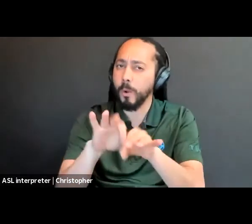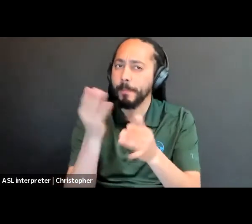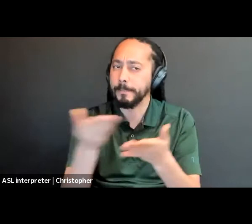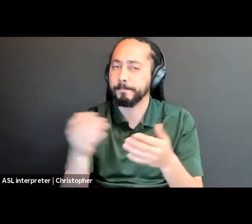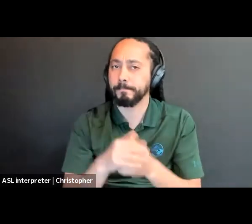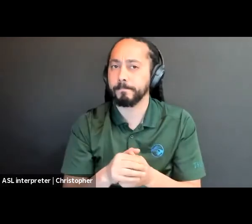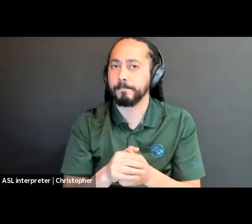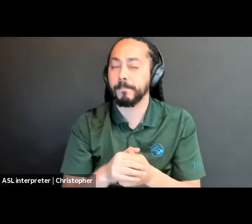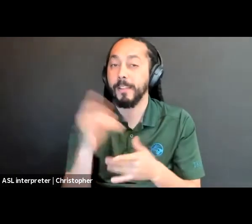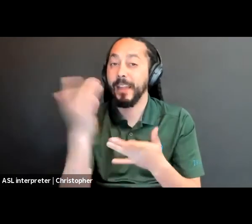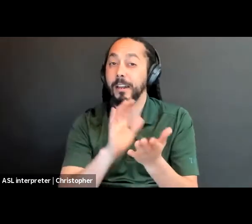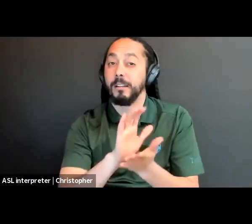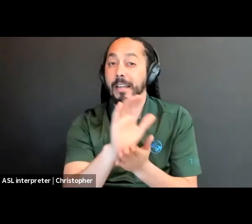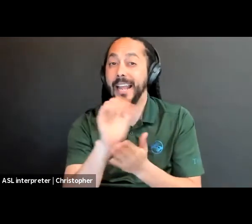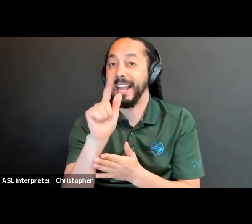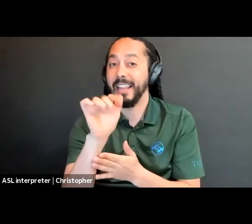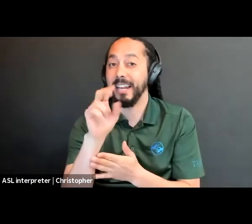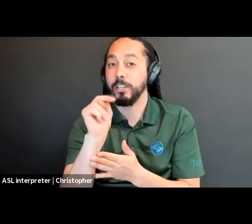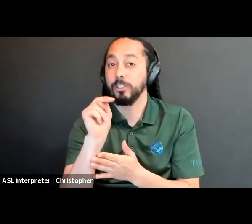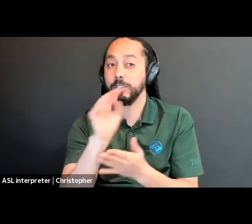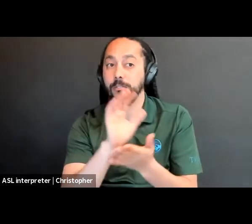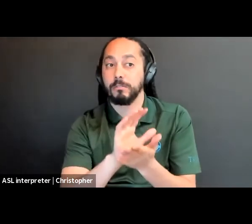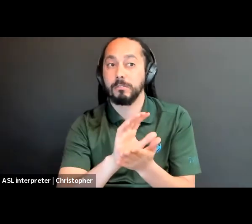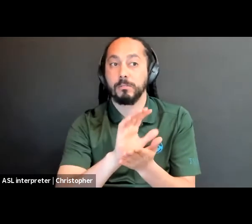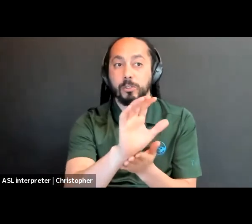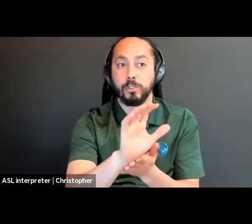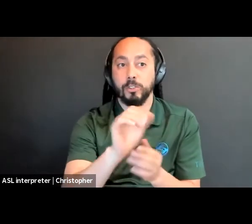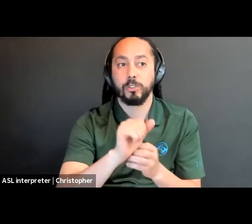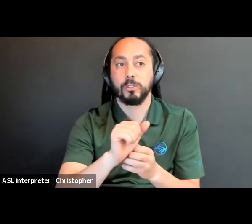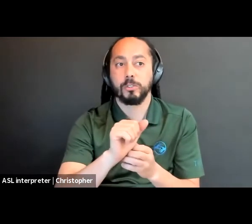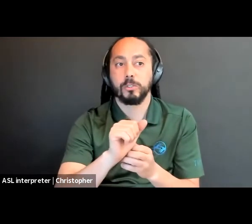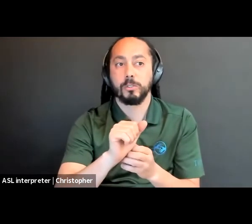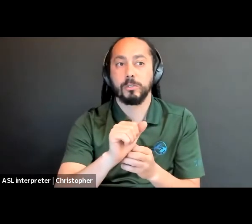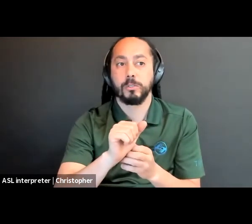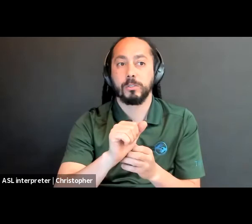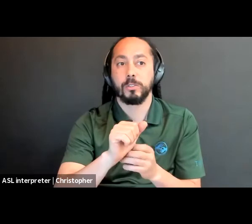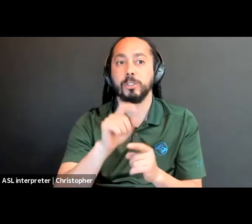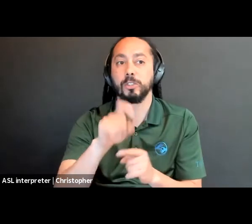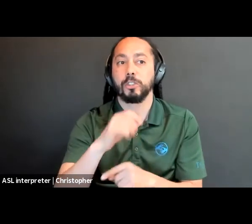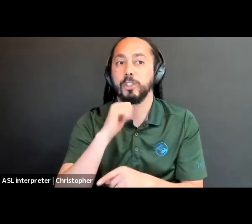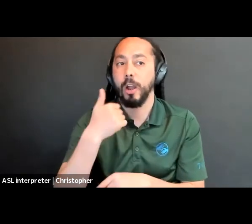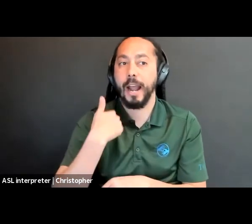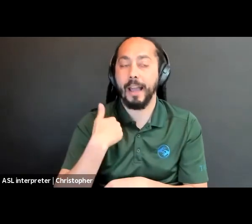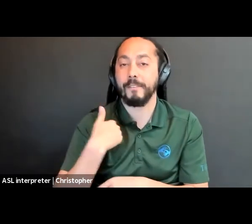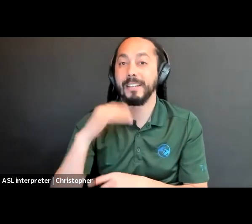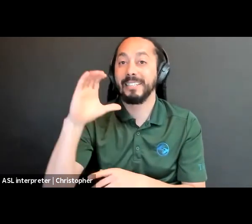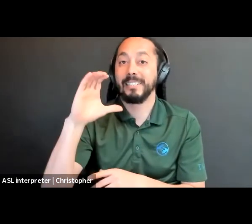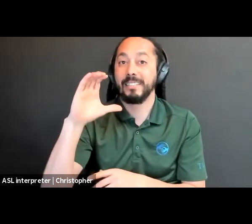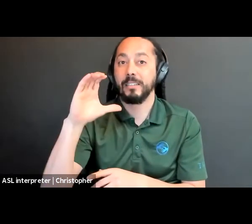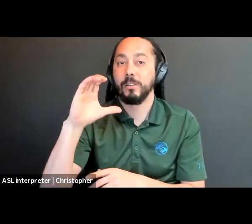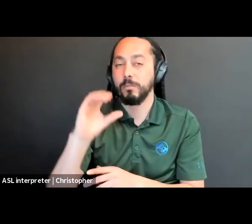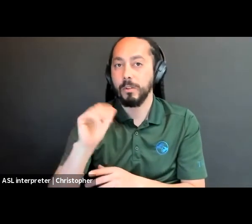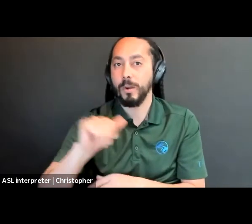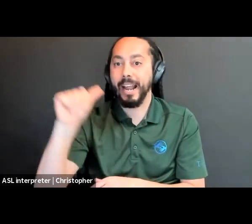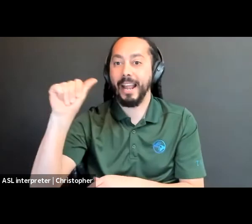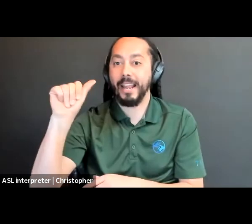not have a capital A. Parental alienation should not have a capital P and a capital A. And there's no